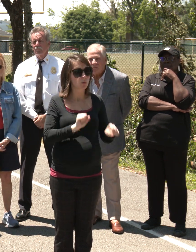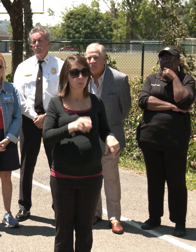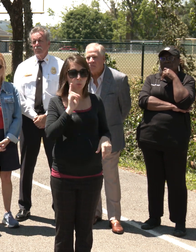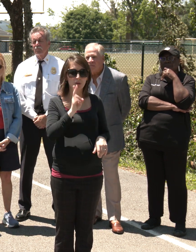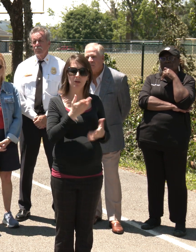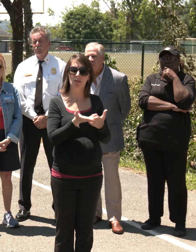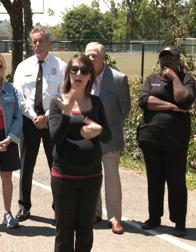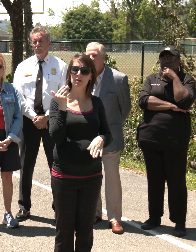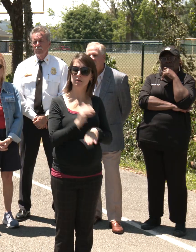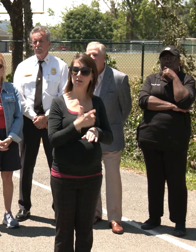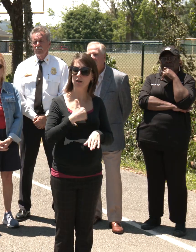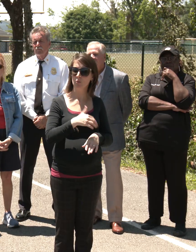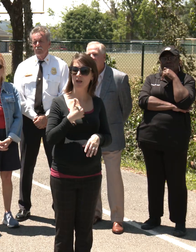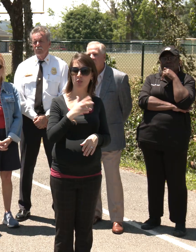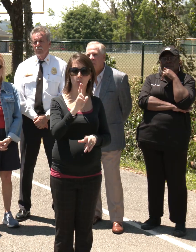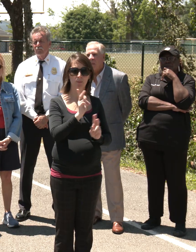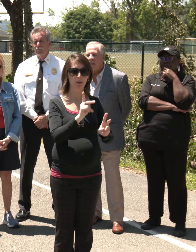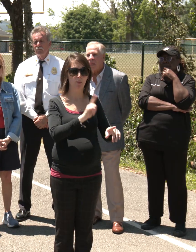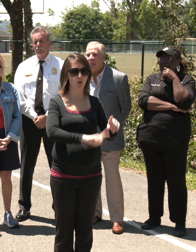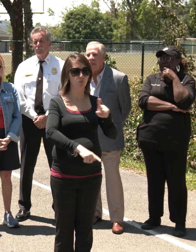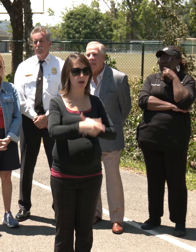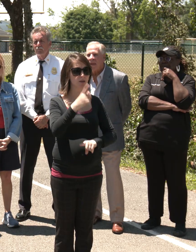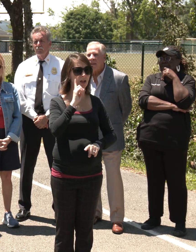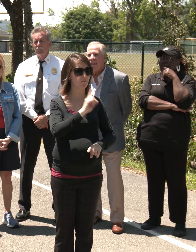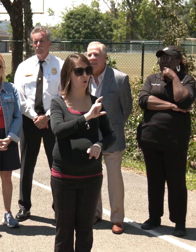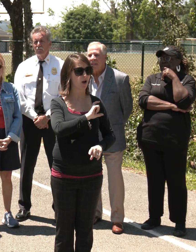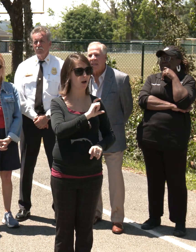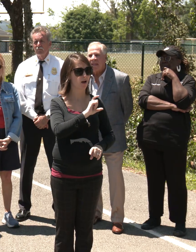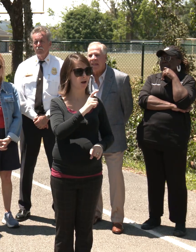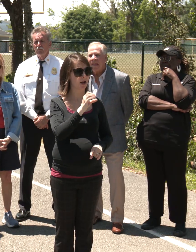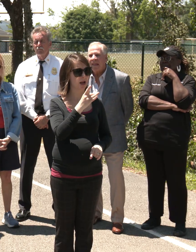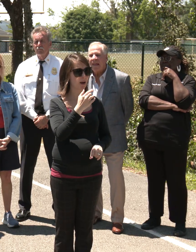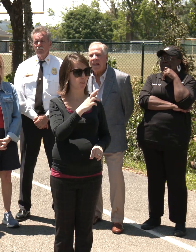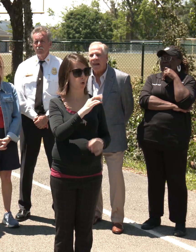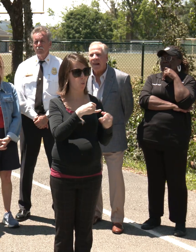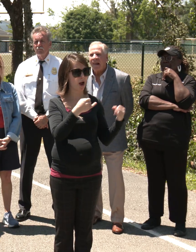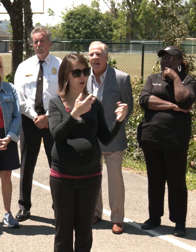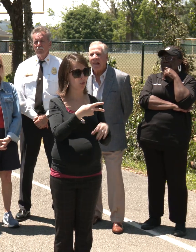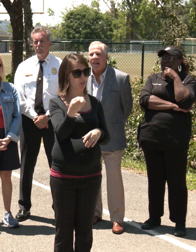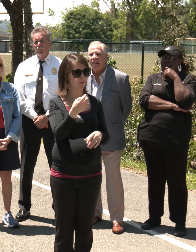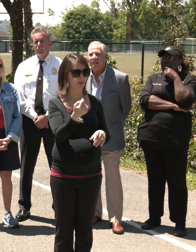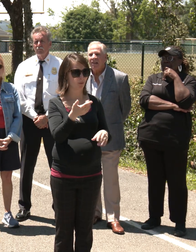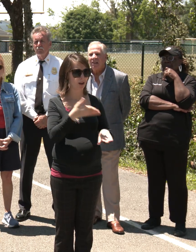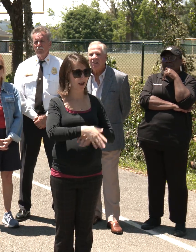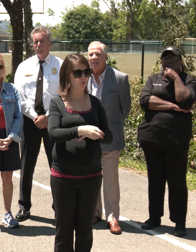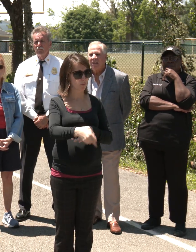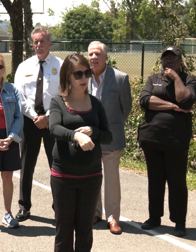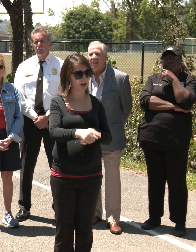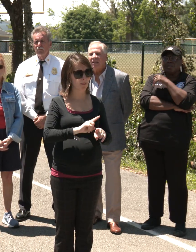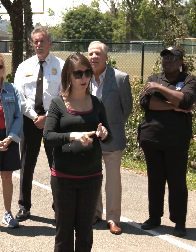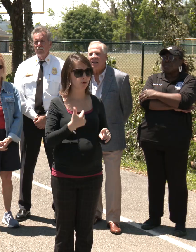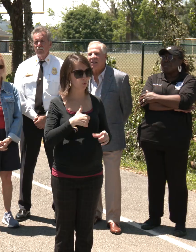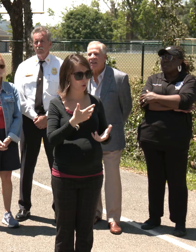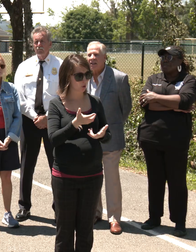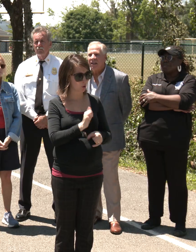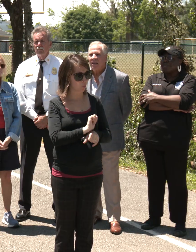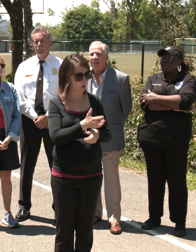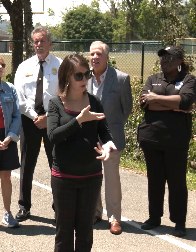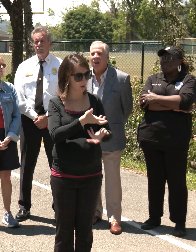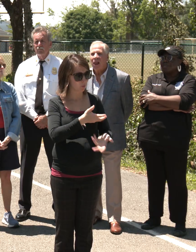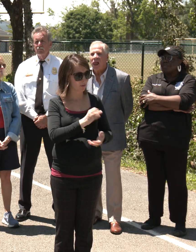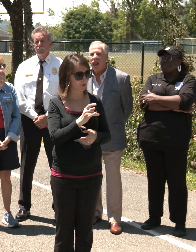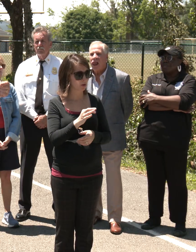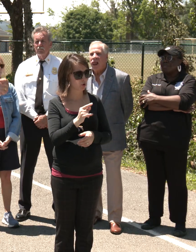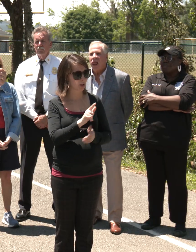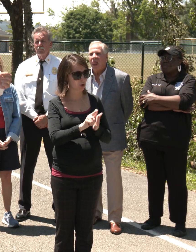even last night we had 3 people arrested for a copper wire theft a little after midnight. But you know what? We're working with the circuit attorney's office